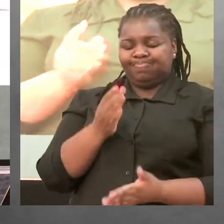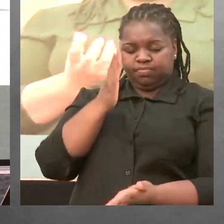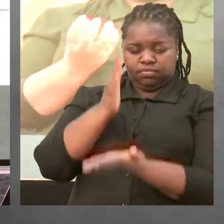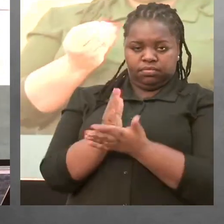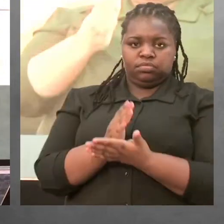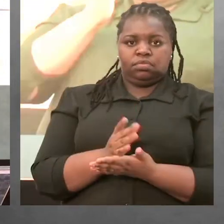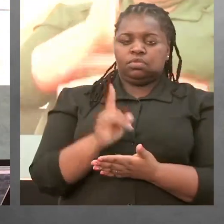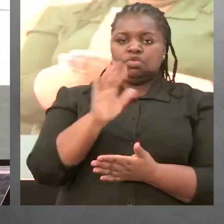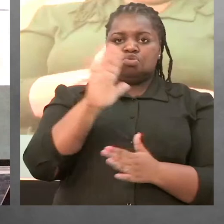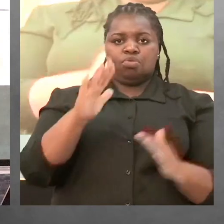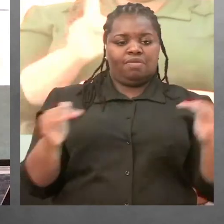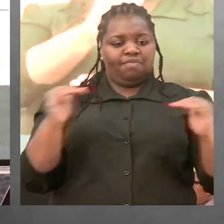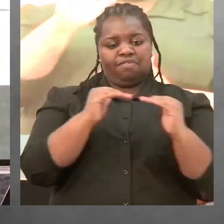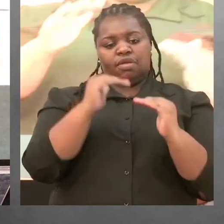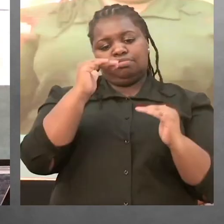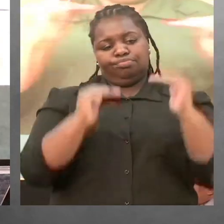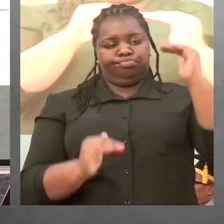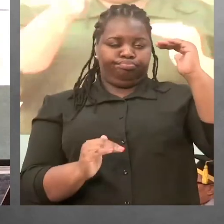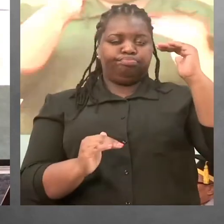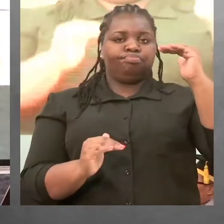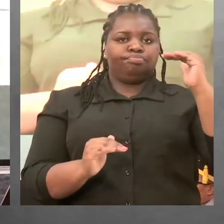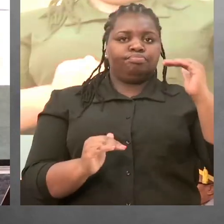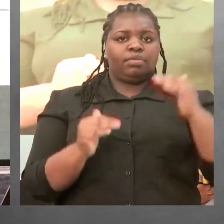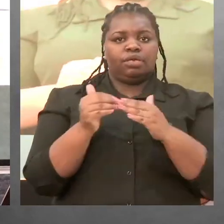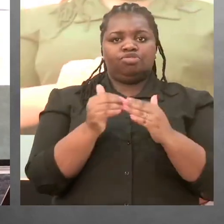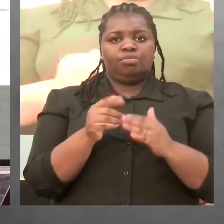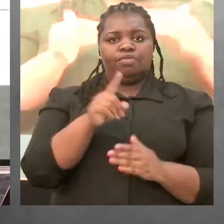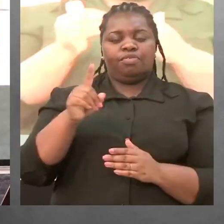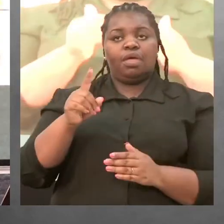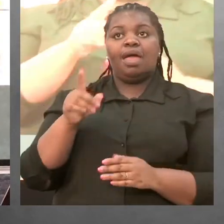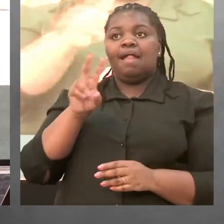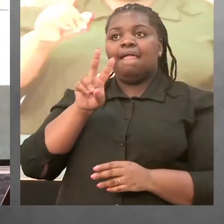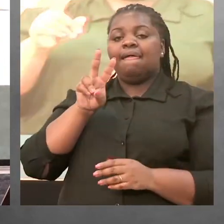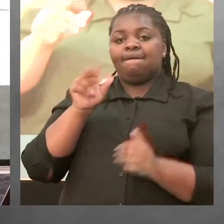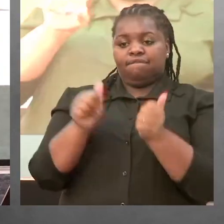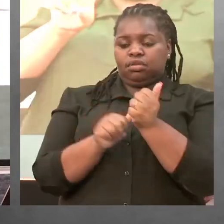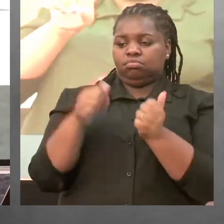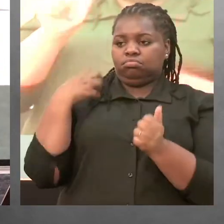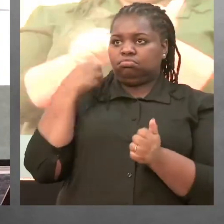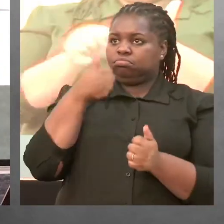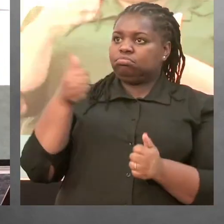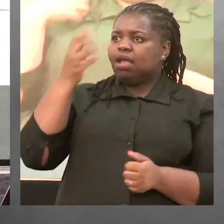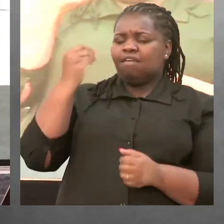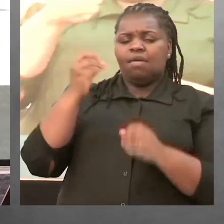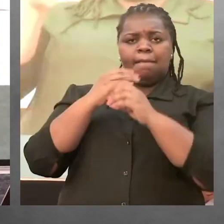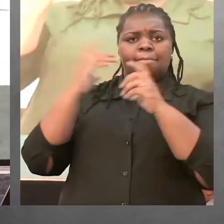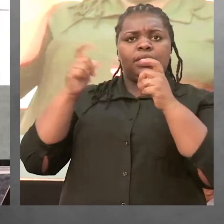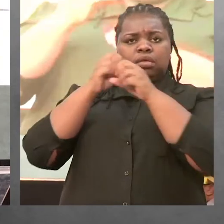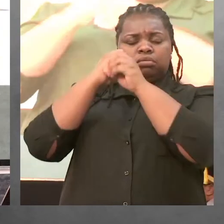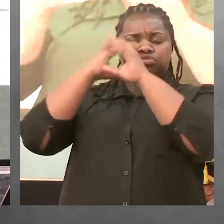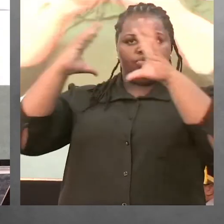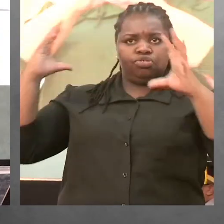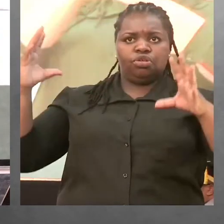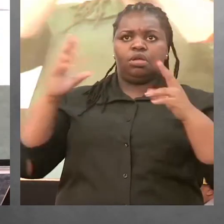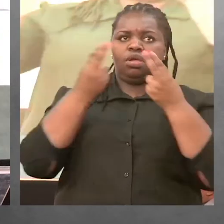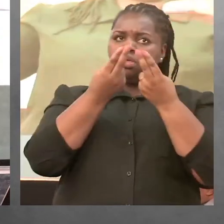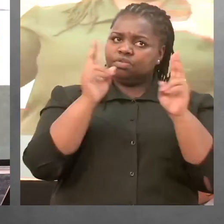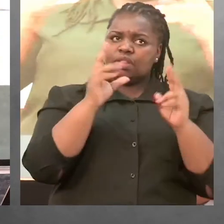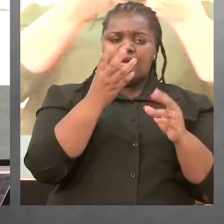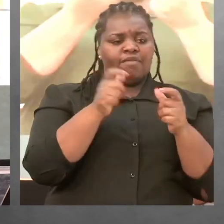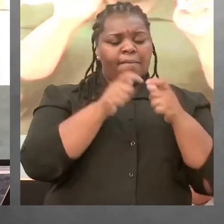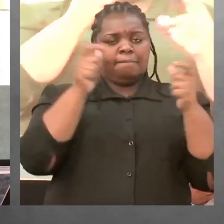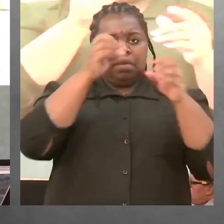unfair treatment of female leaders. The VC has a very big vision. The university has a very big